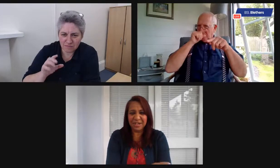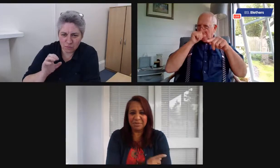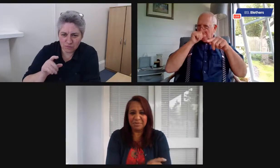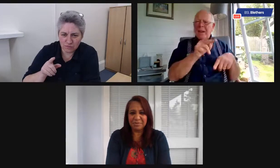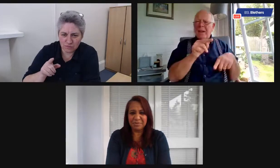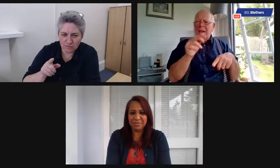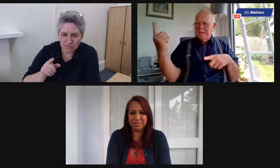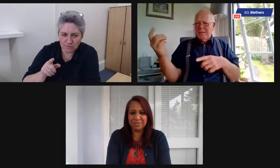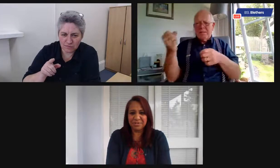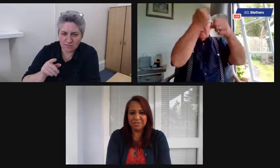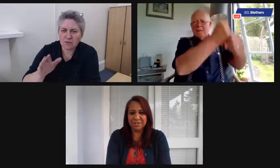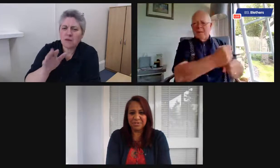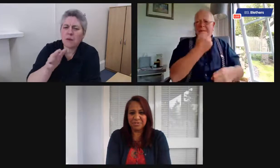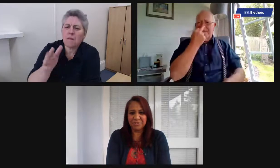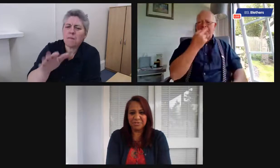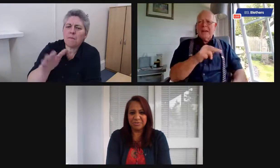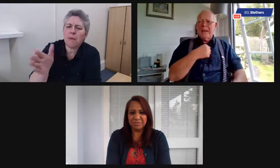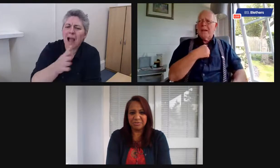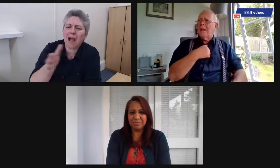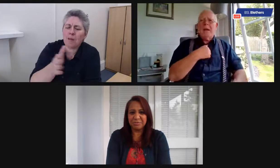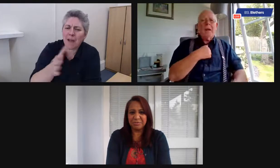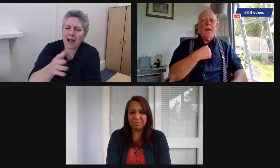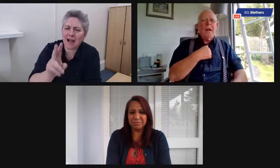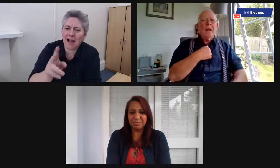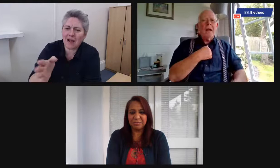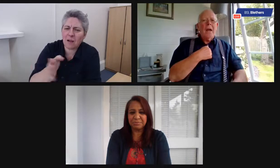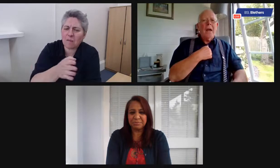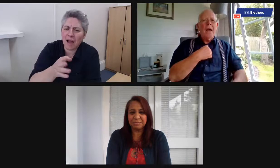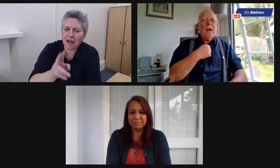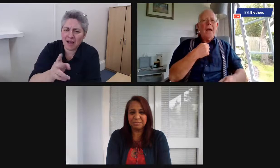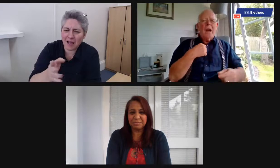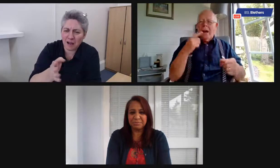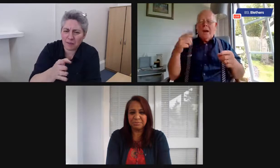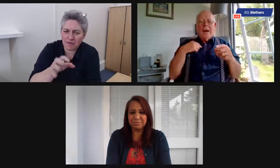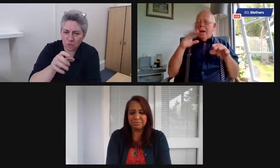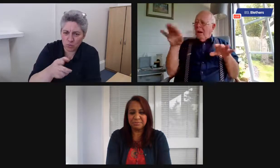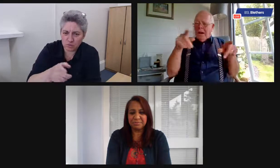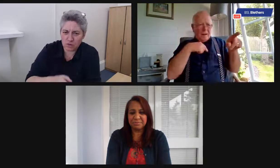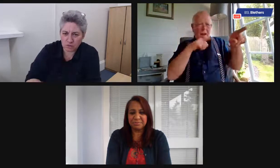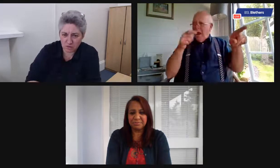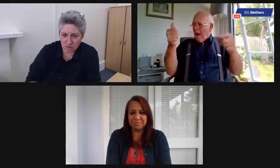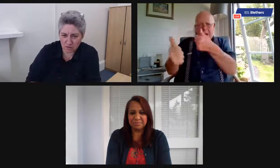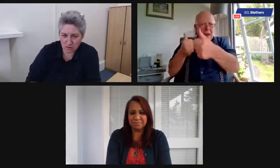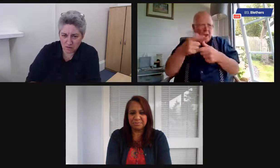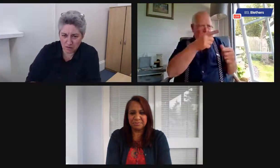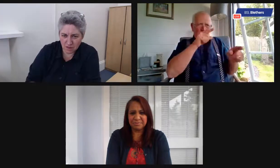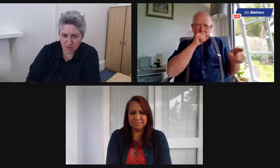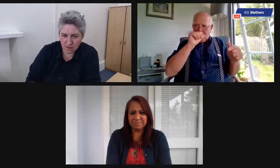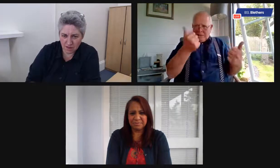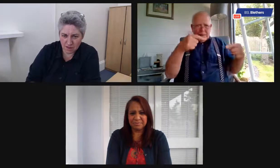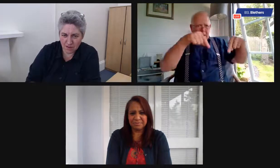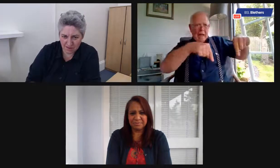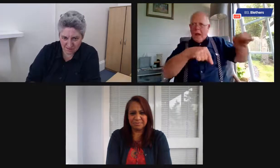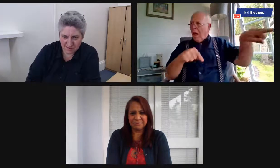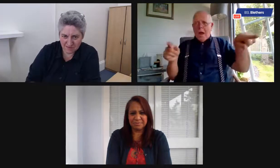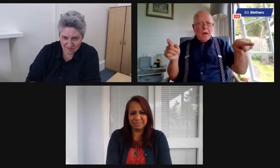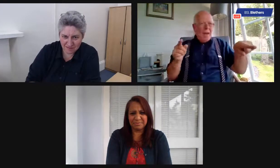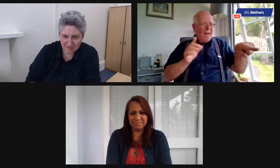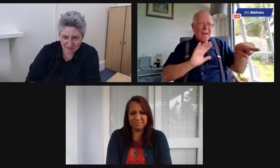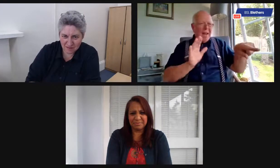your property." Um, and the guy, sorry, say it again. Say it again. You froze. I said, "This is amazing. There's this bird